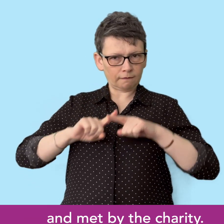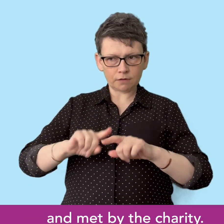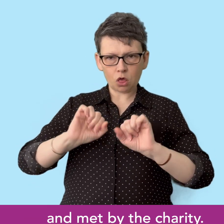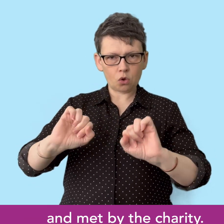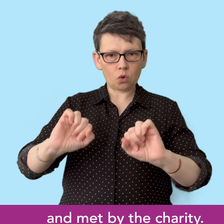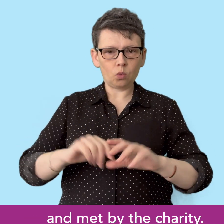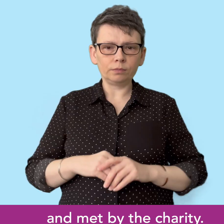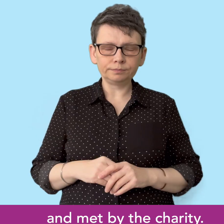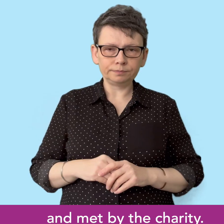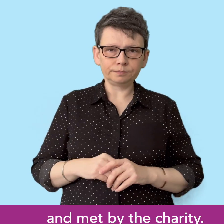the charity.